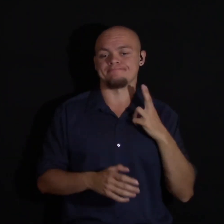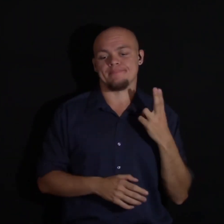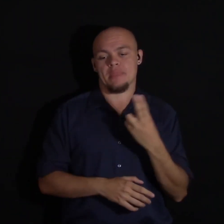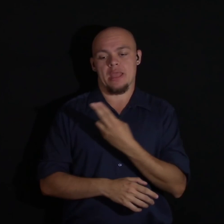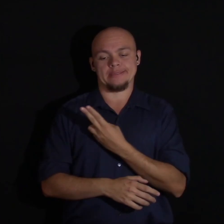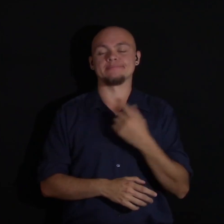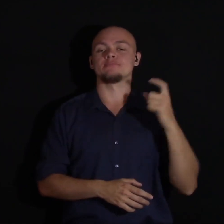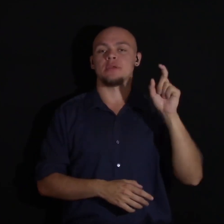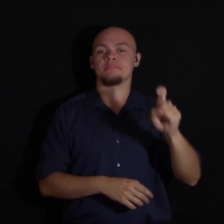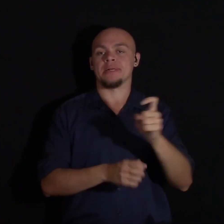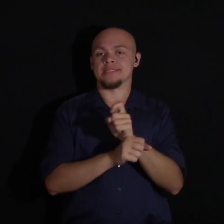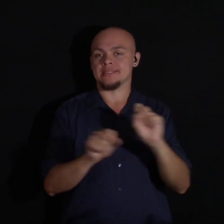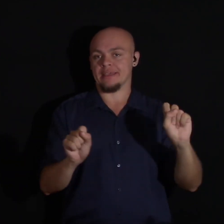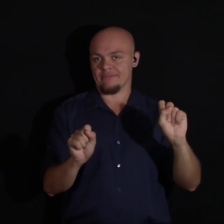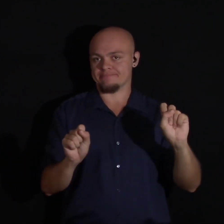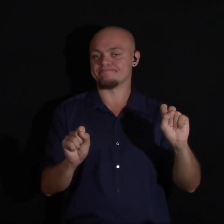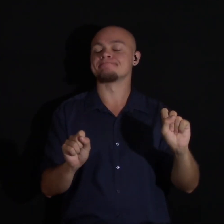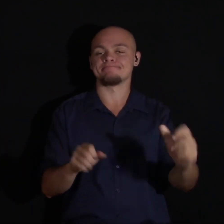Thank you.